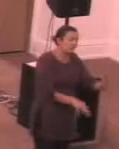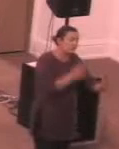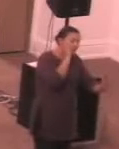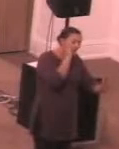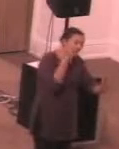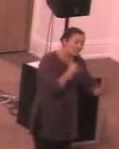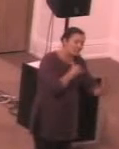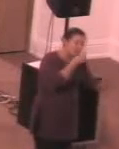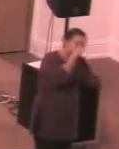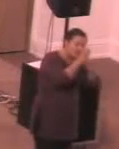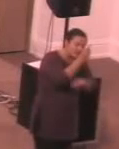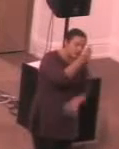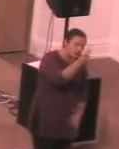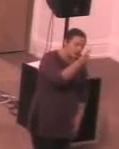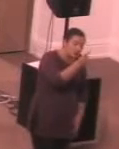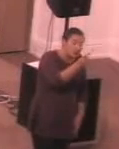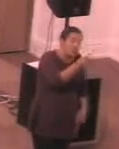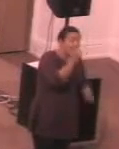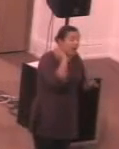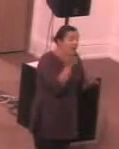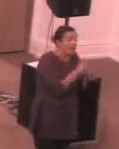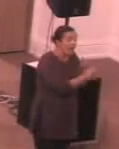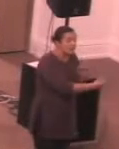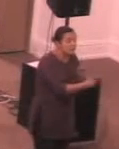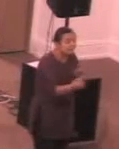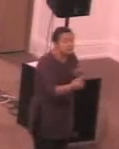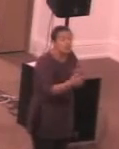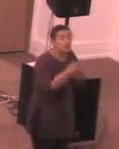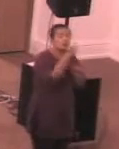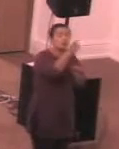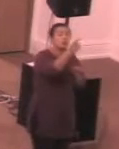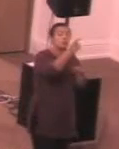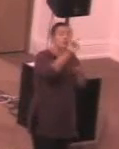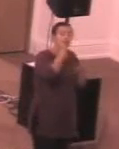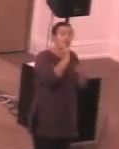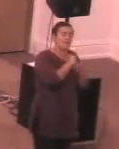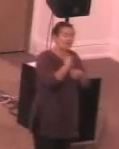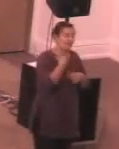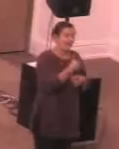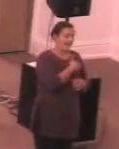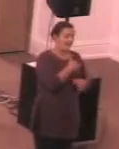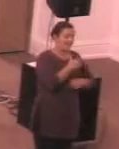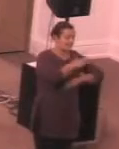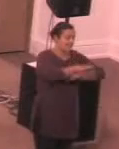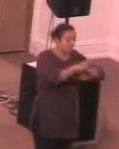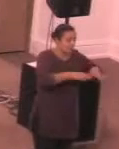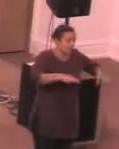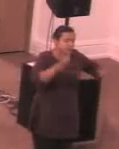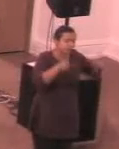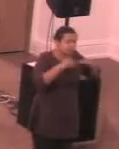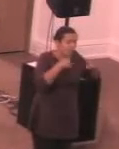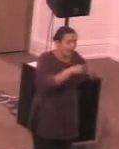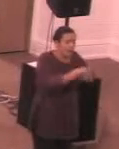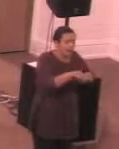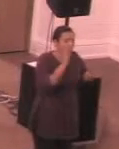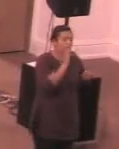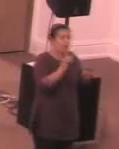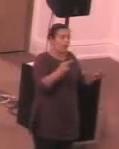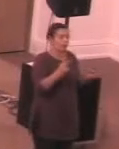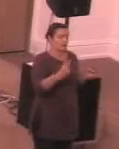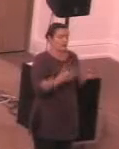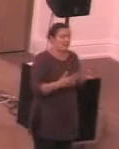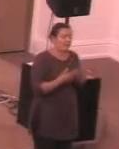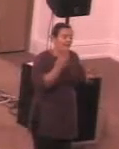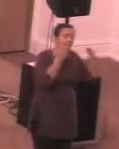table. Lord, you rejoice over us with singing. Lord, we thank you tonight, Lord. That, Lord, as your